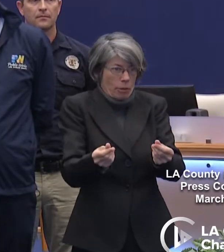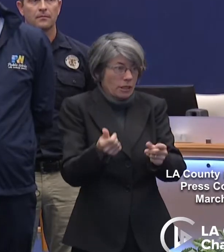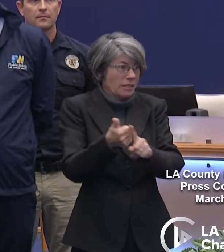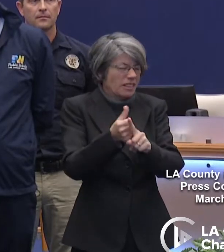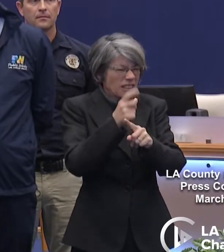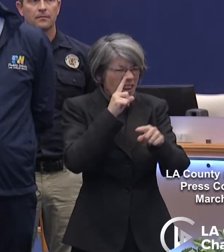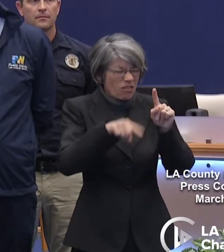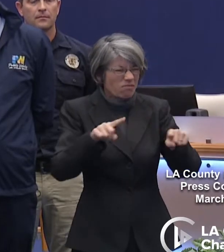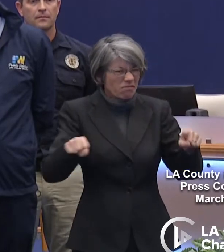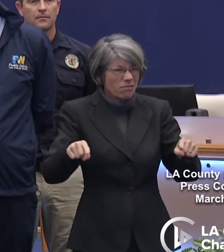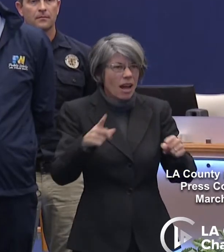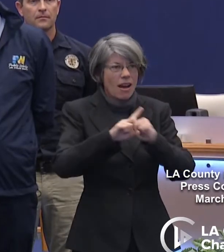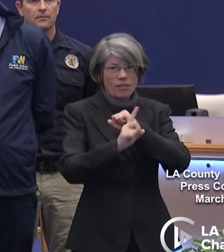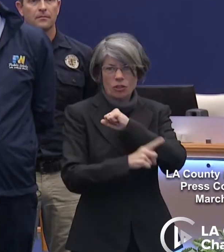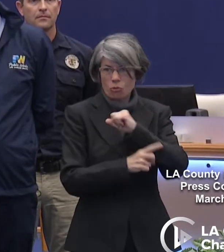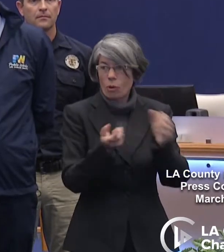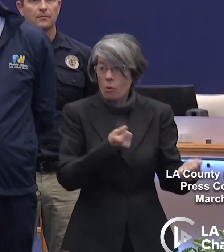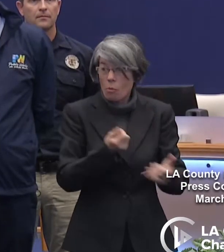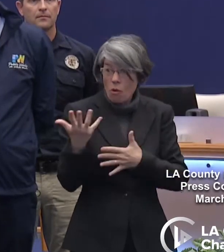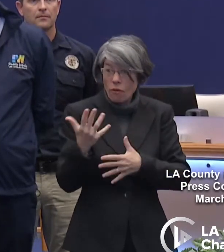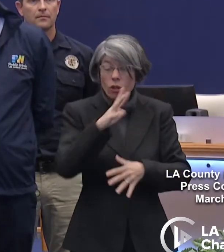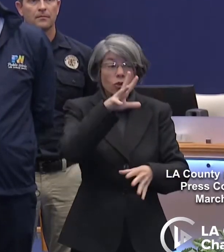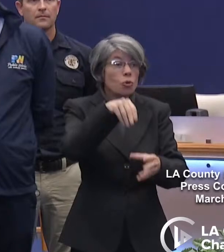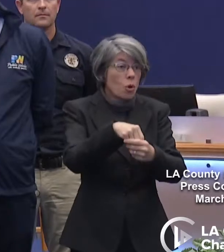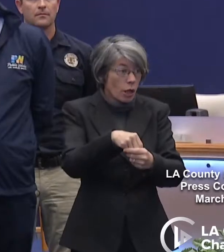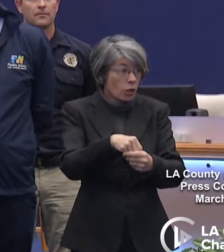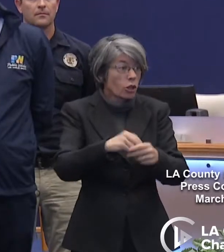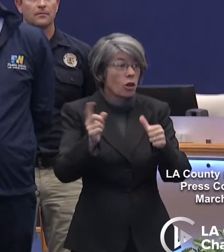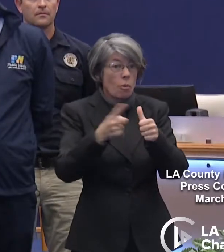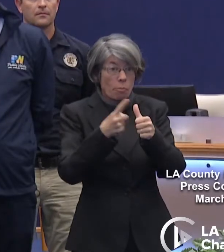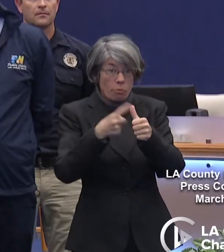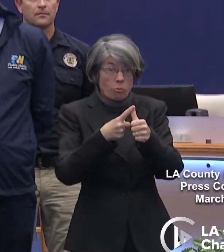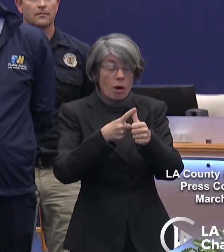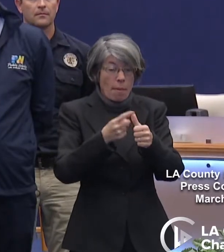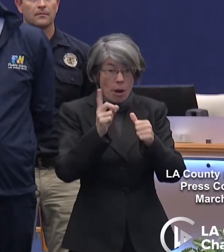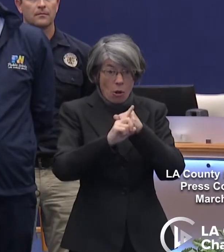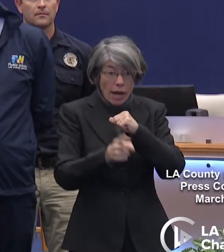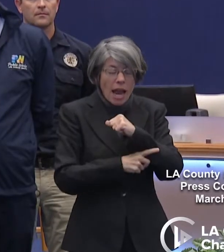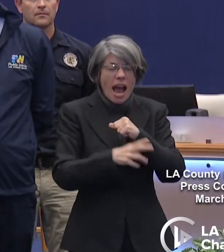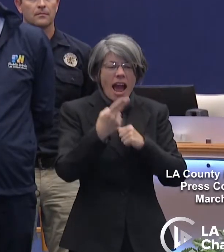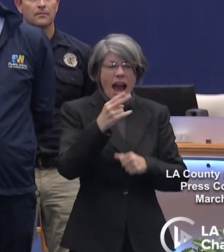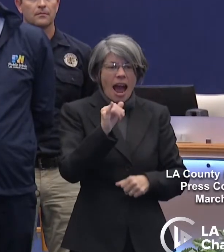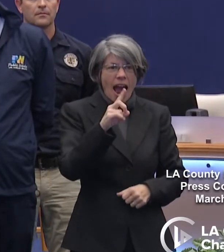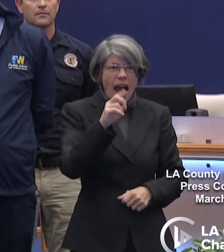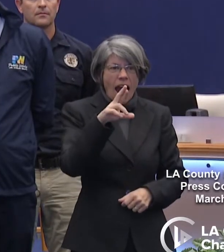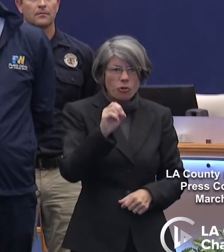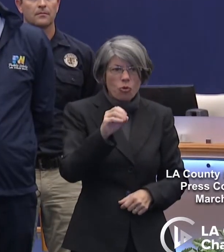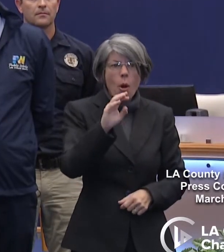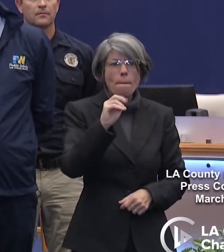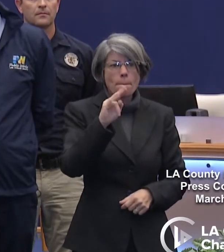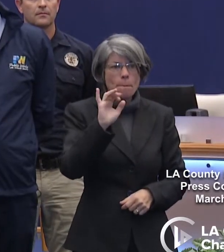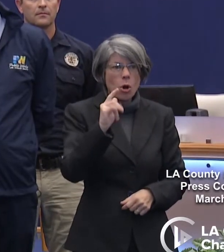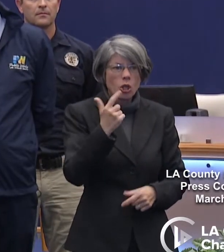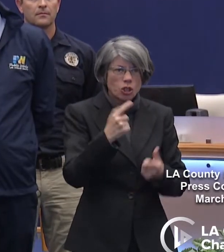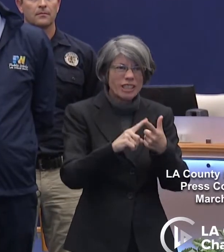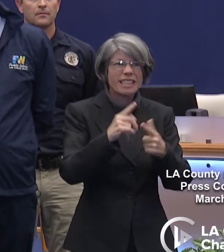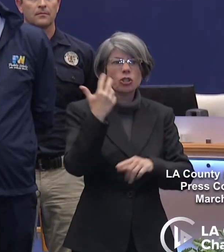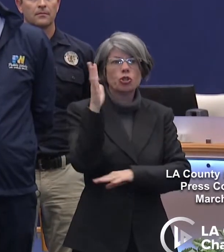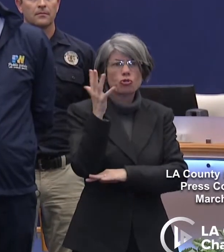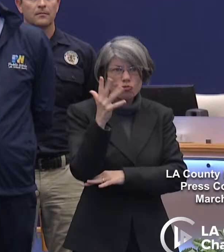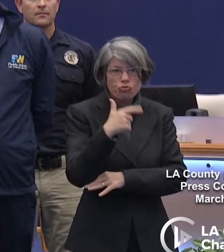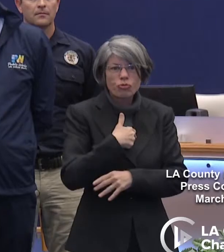are in various stages of debris removal, to include primary debris removal, hydromulching, erosion control, tree